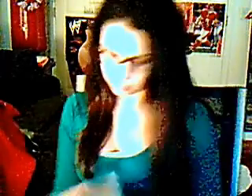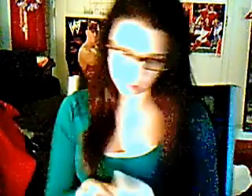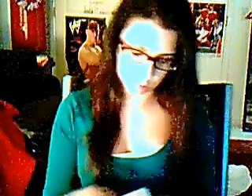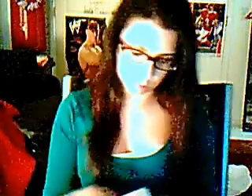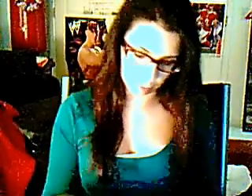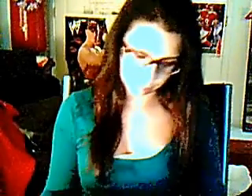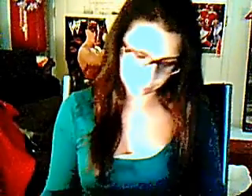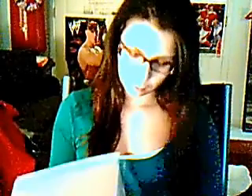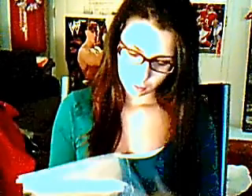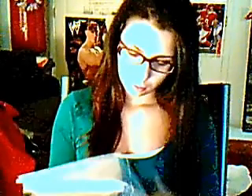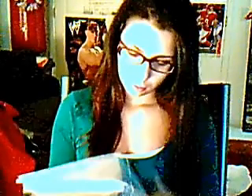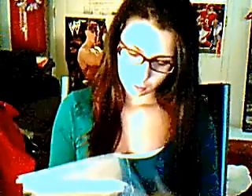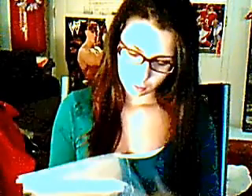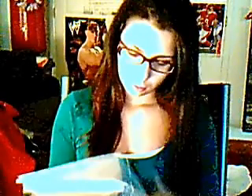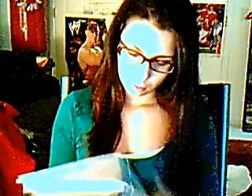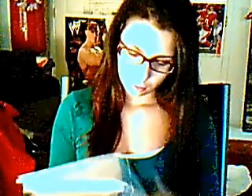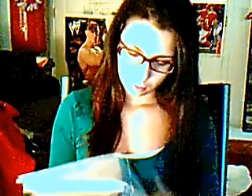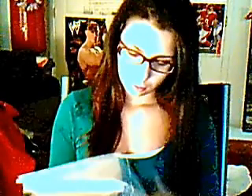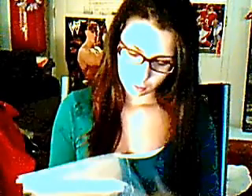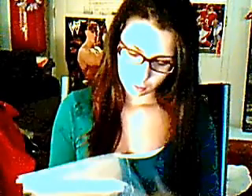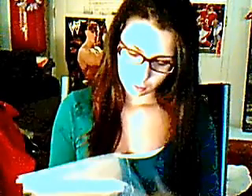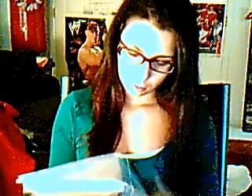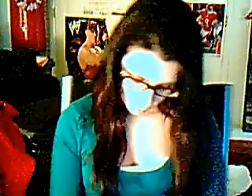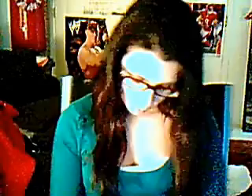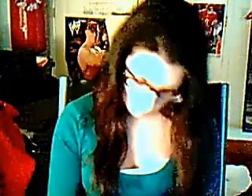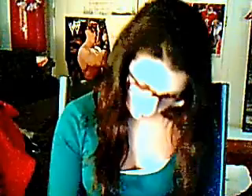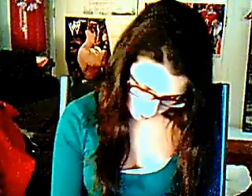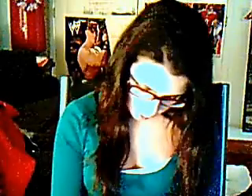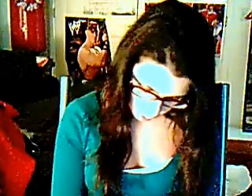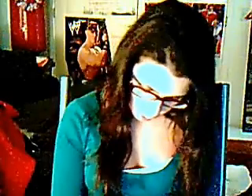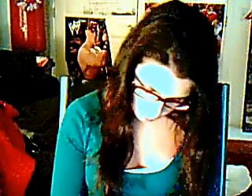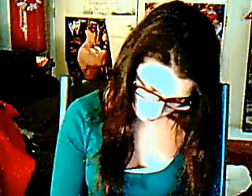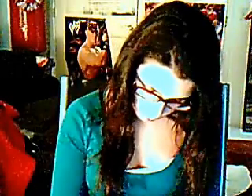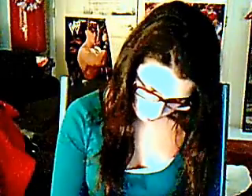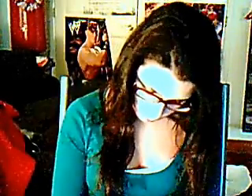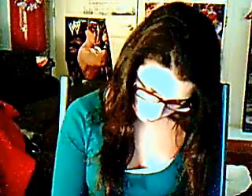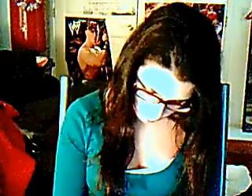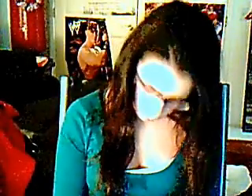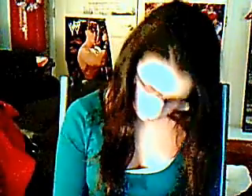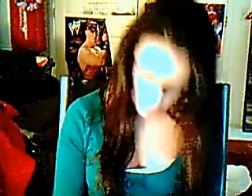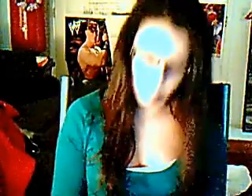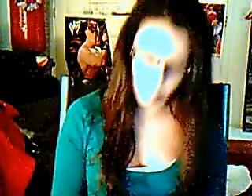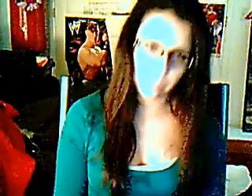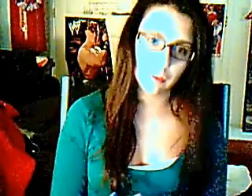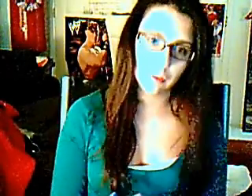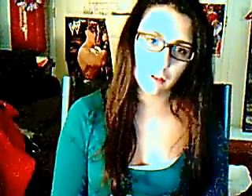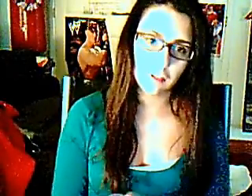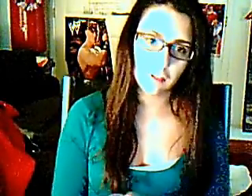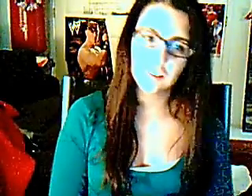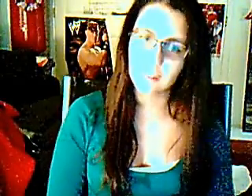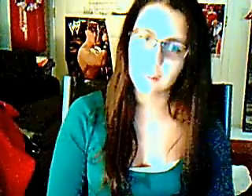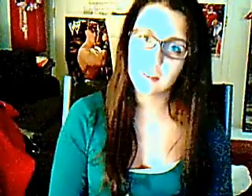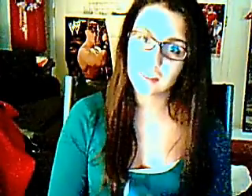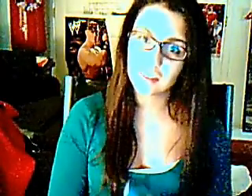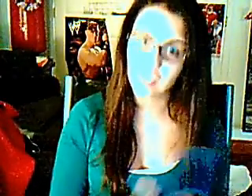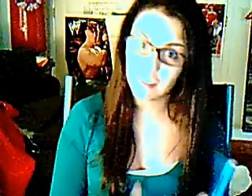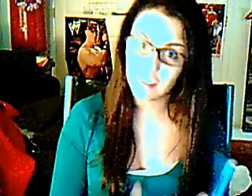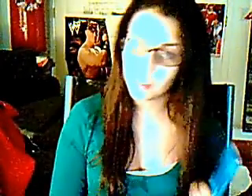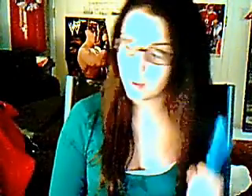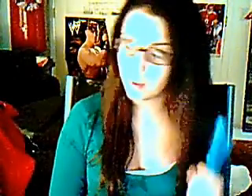it's boring. So, my new... Wow. Don't you just love it when you have